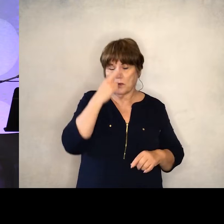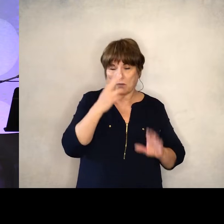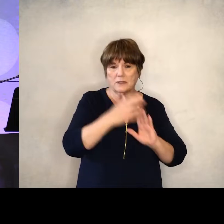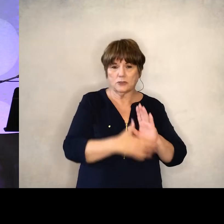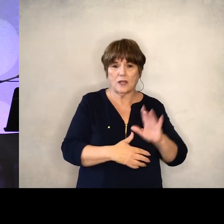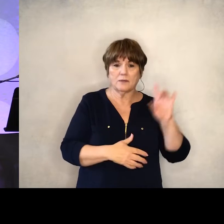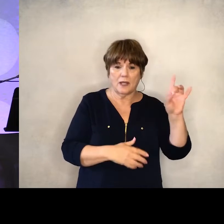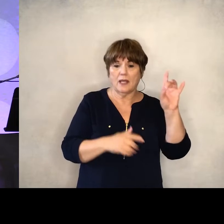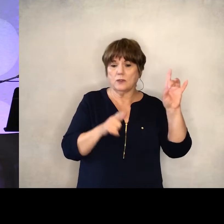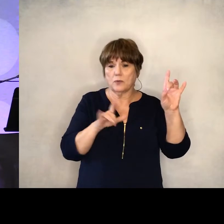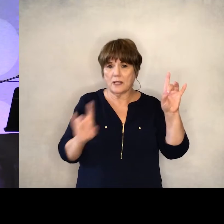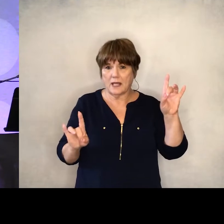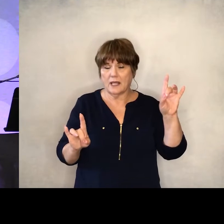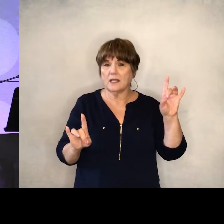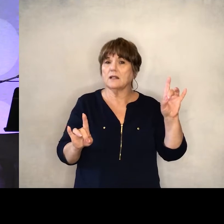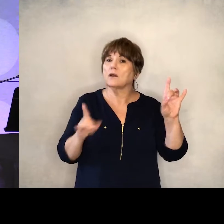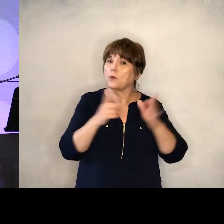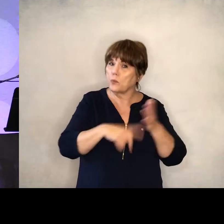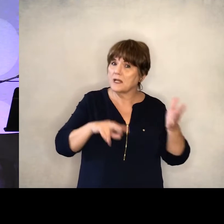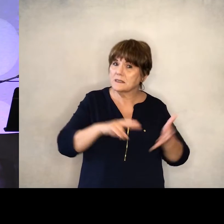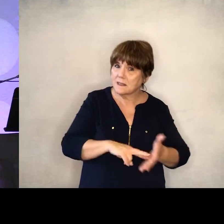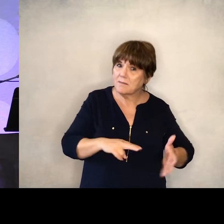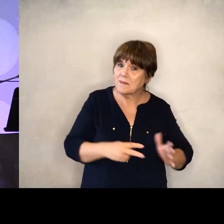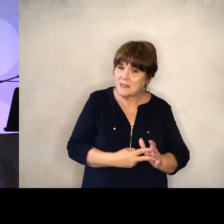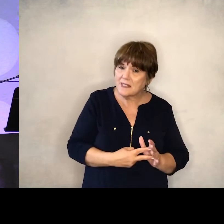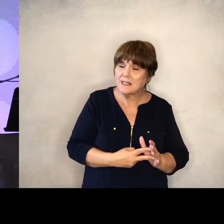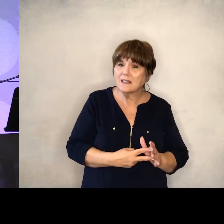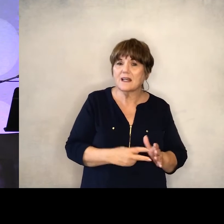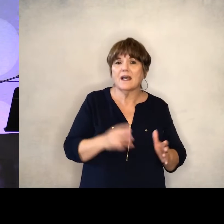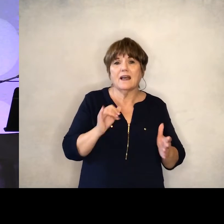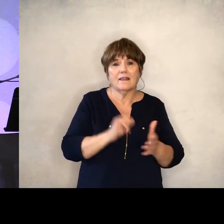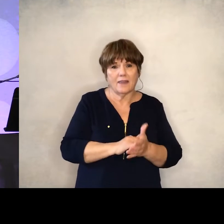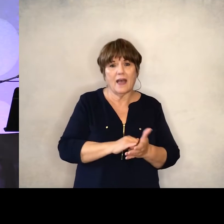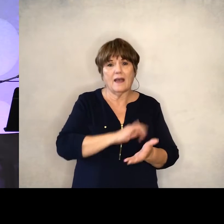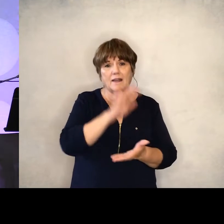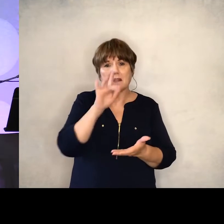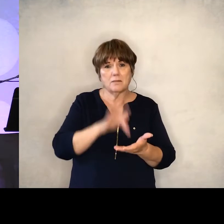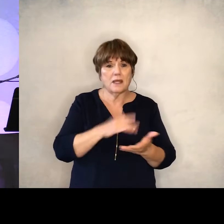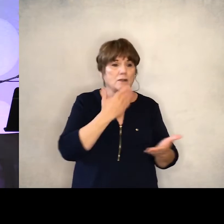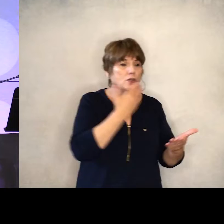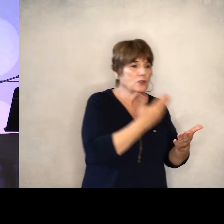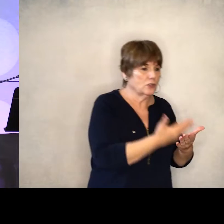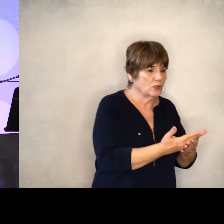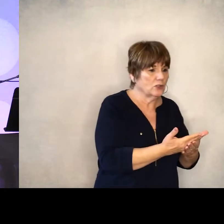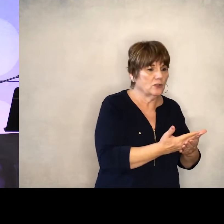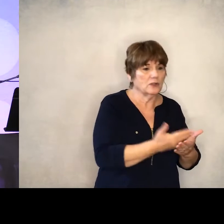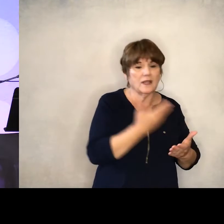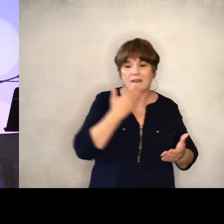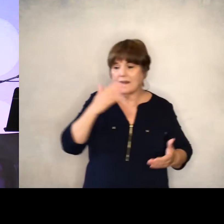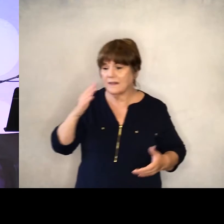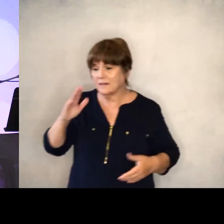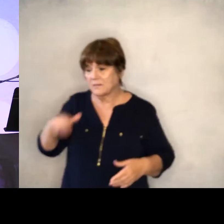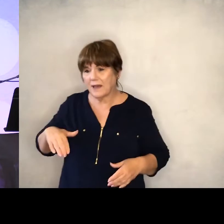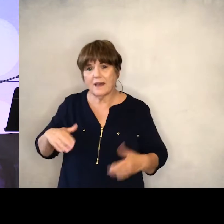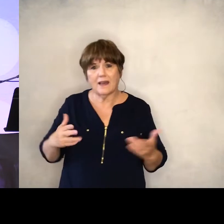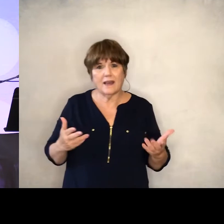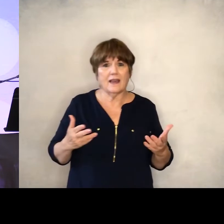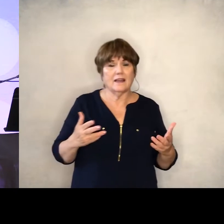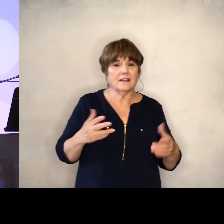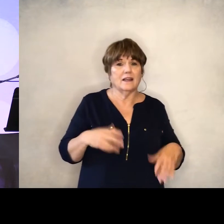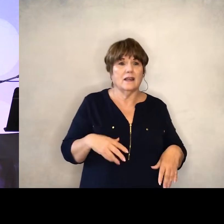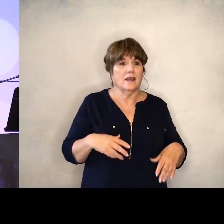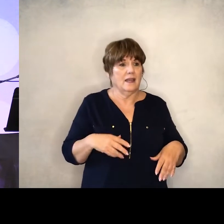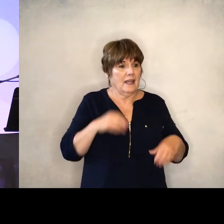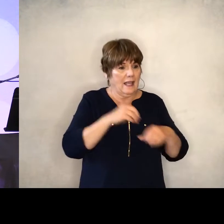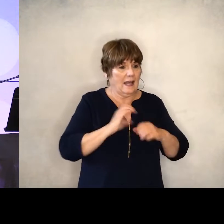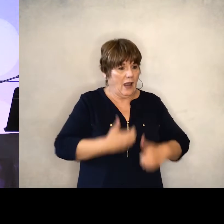what it does mean, is that in the midst of the good and the evil that goes on in our lives and the lives of those we love,